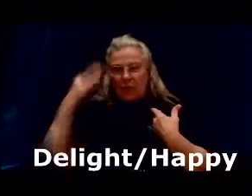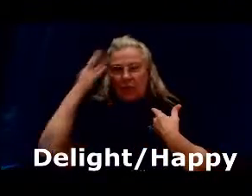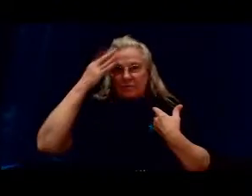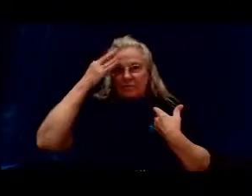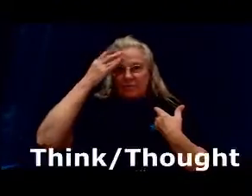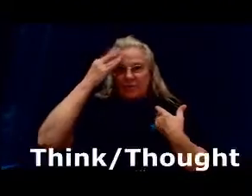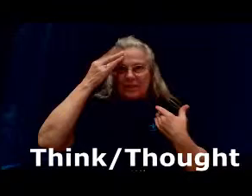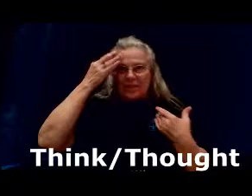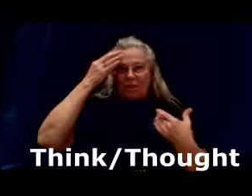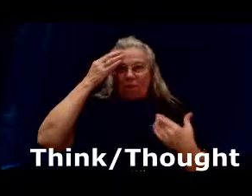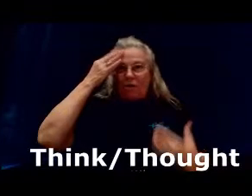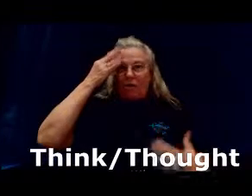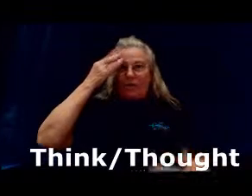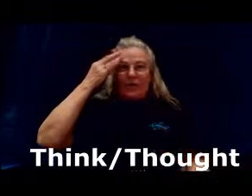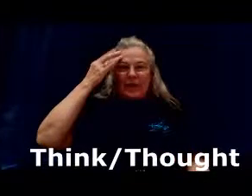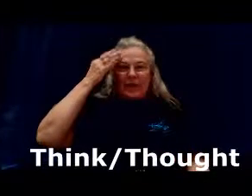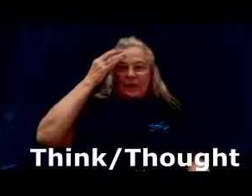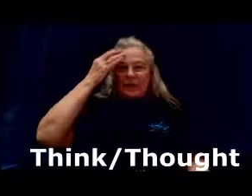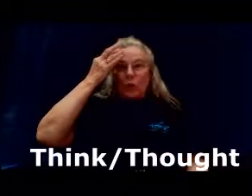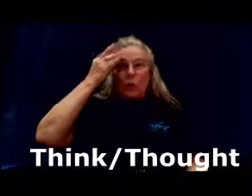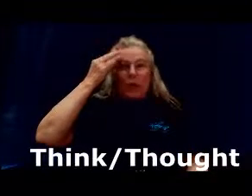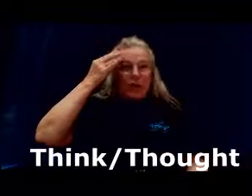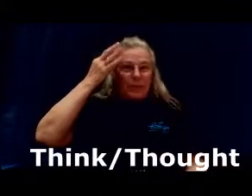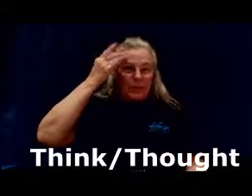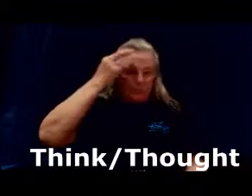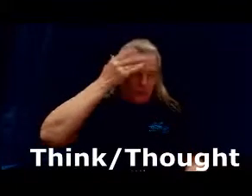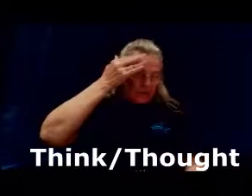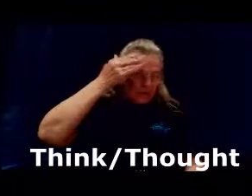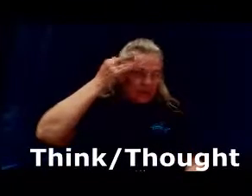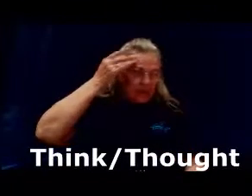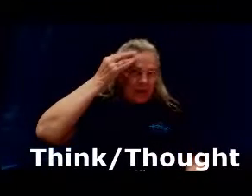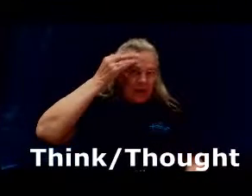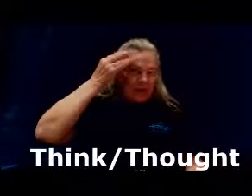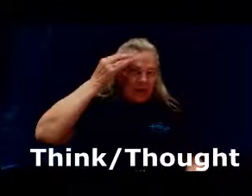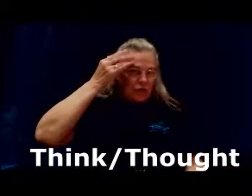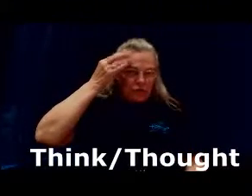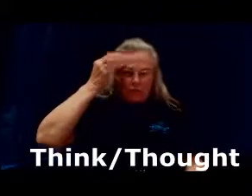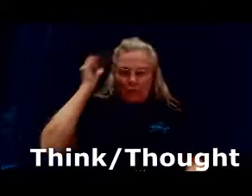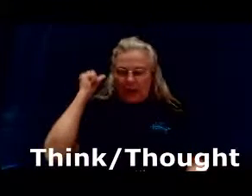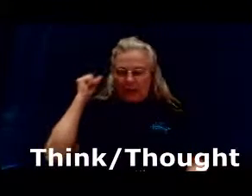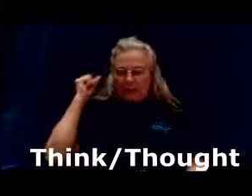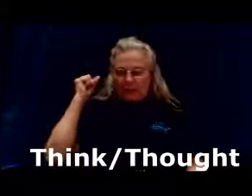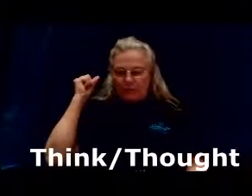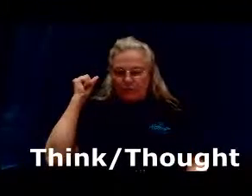Thought, and that's all the thinking that's going on up here, and you just kind of touch your forehead.